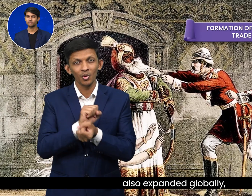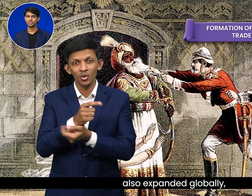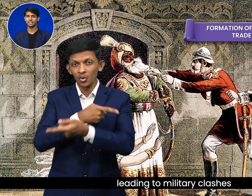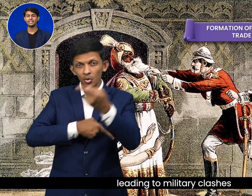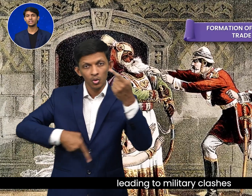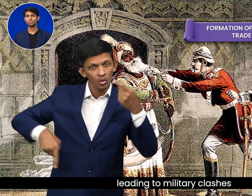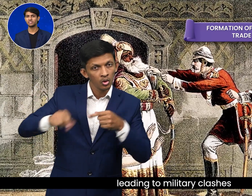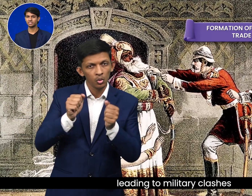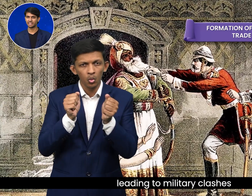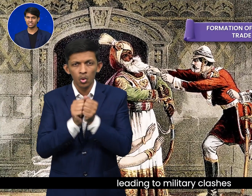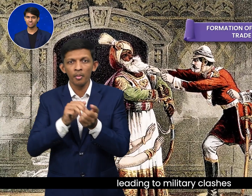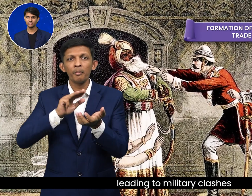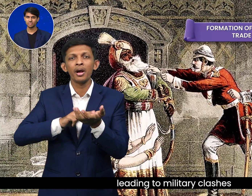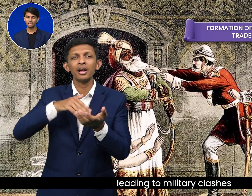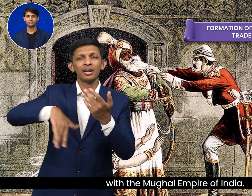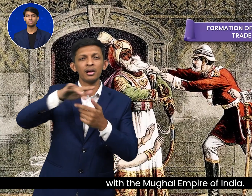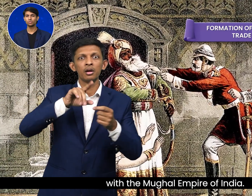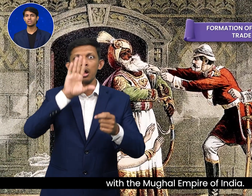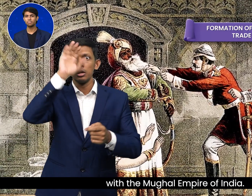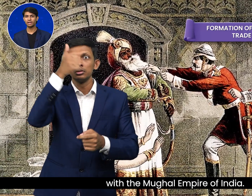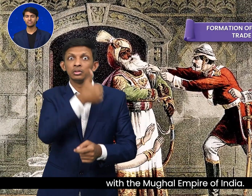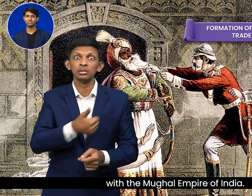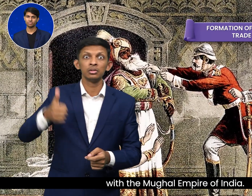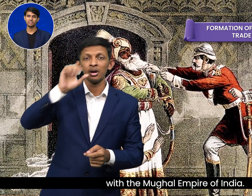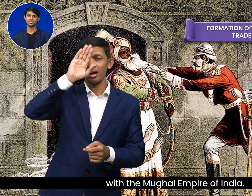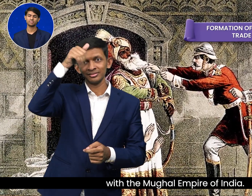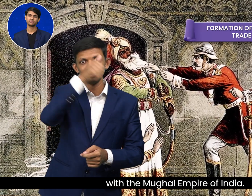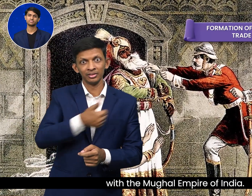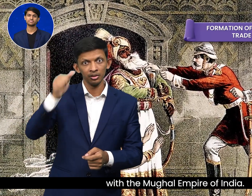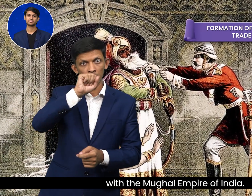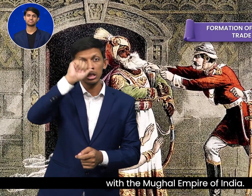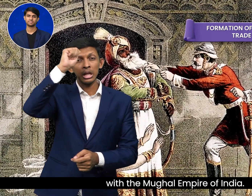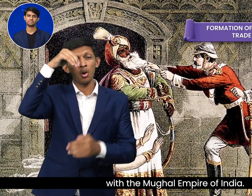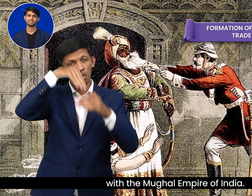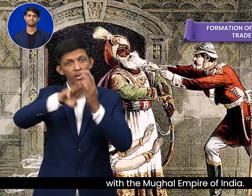globally, leading to military clashes with the Mughal Empire of India.